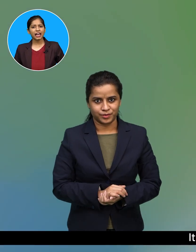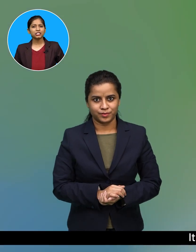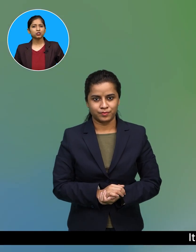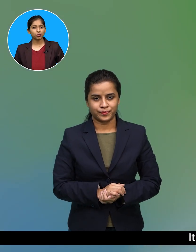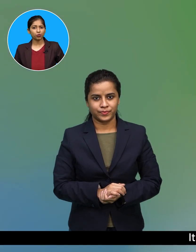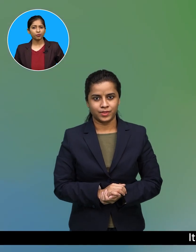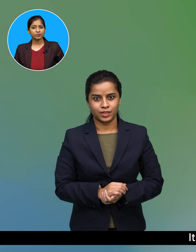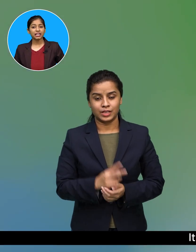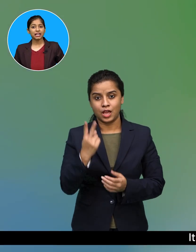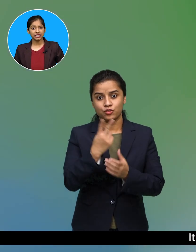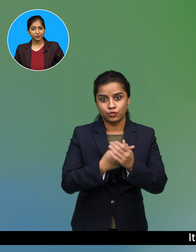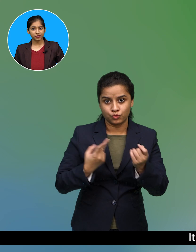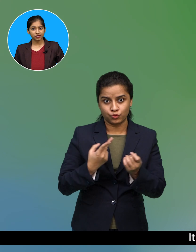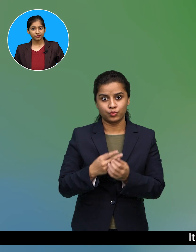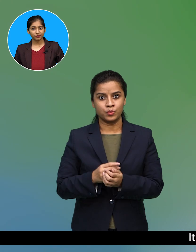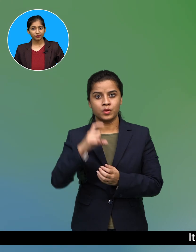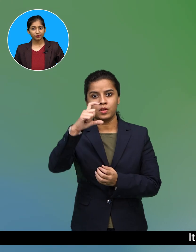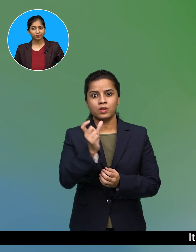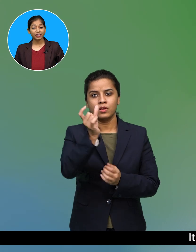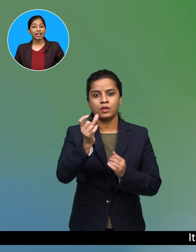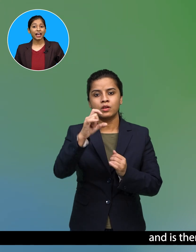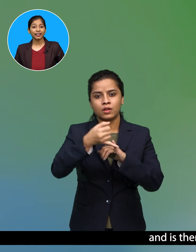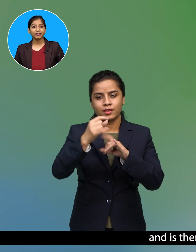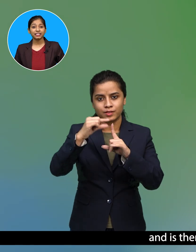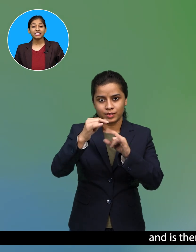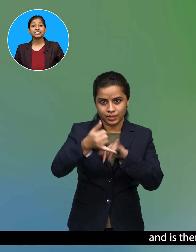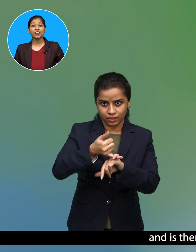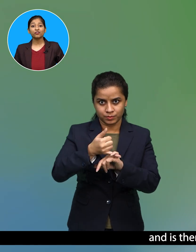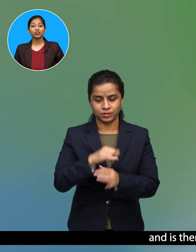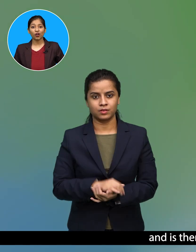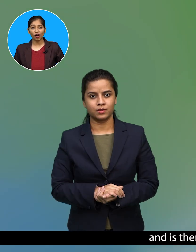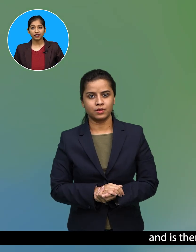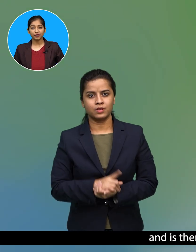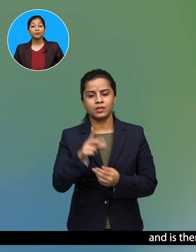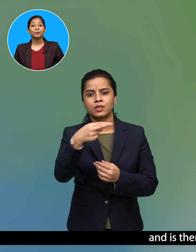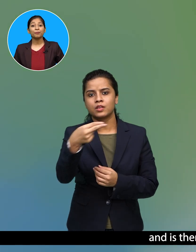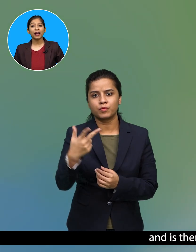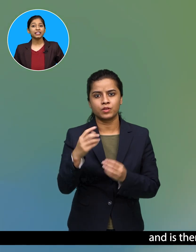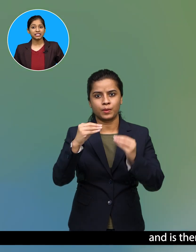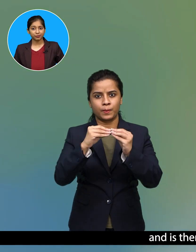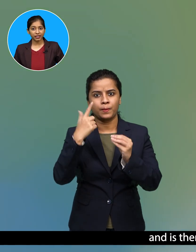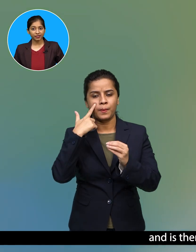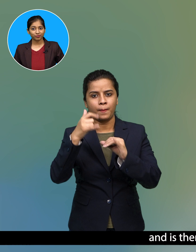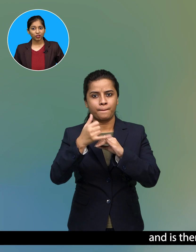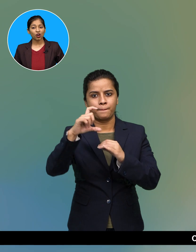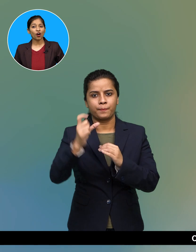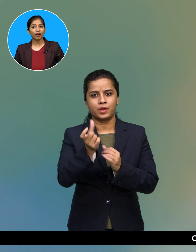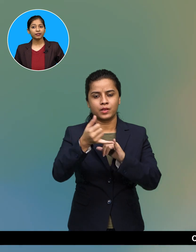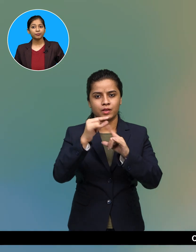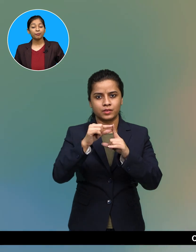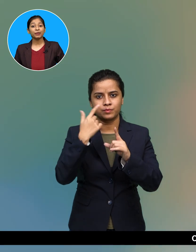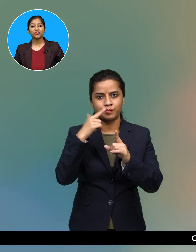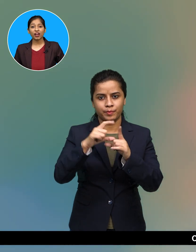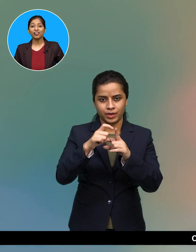It has 2 cusps and is therefore called a bicuspid